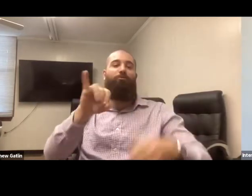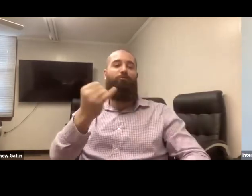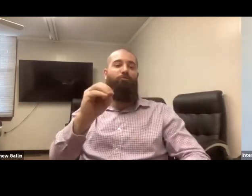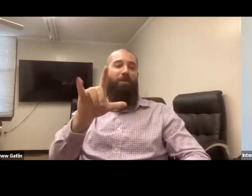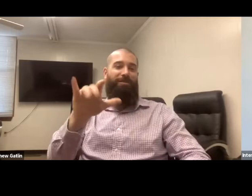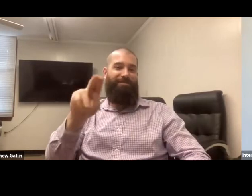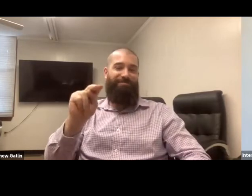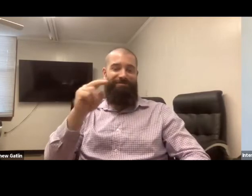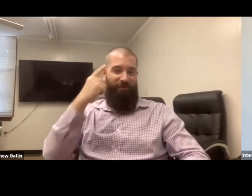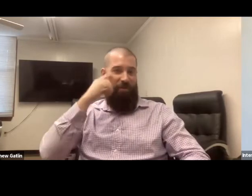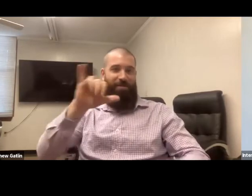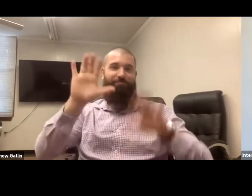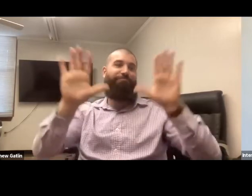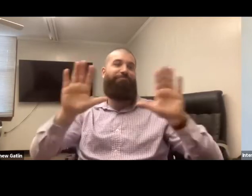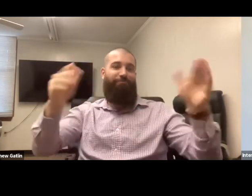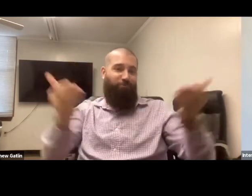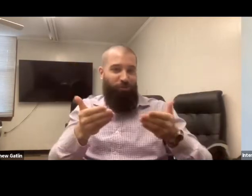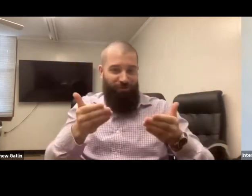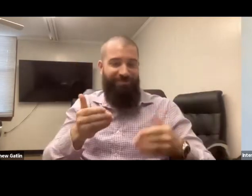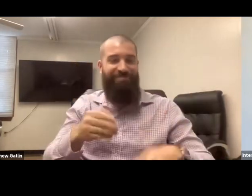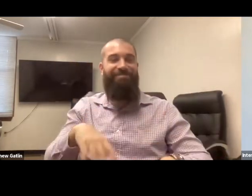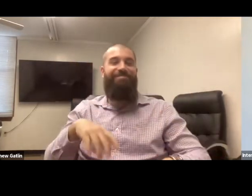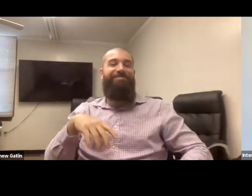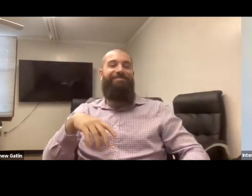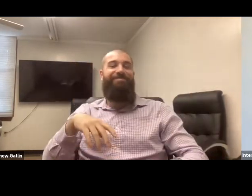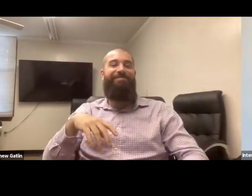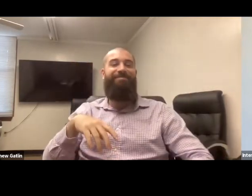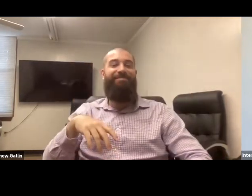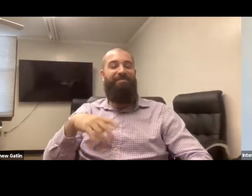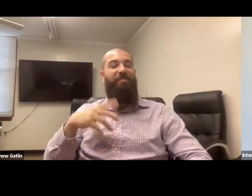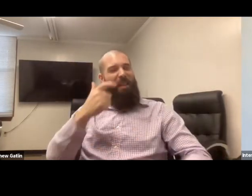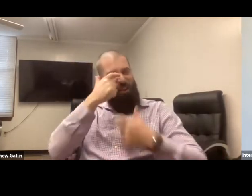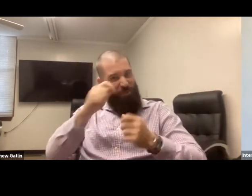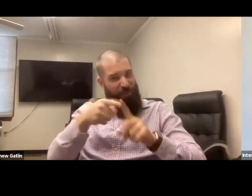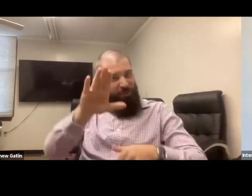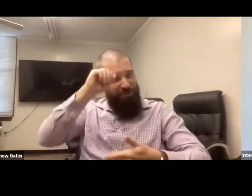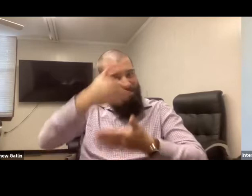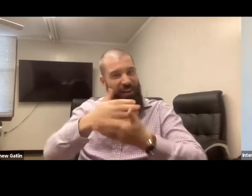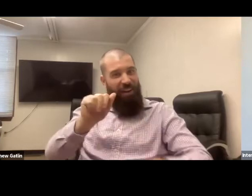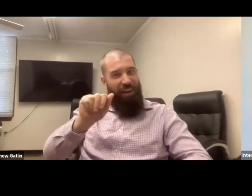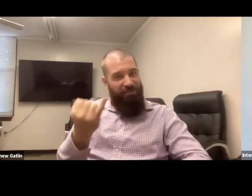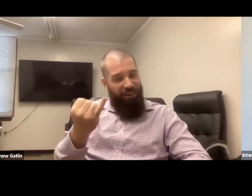Hey, everybody. Thank you, Jocelyn, for such a wonderful introduction.